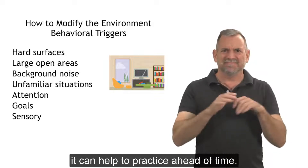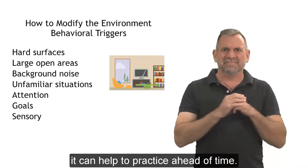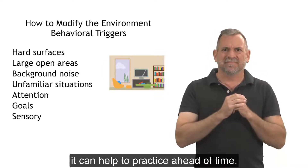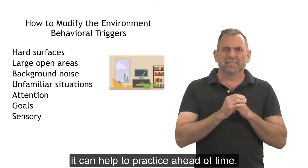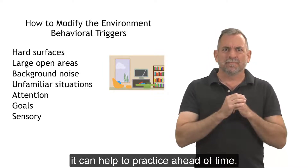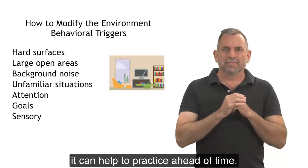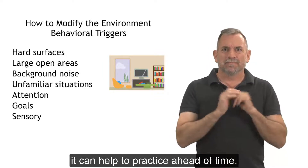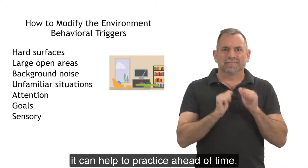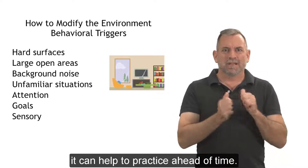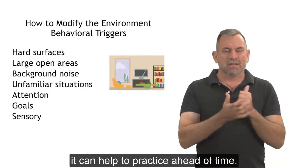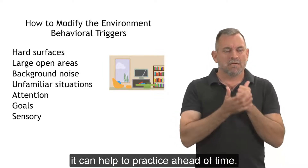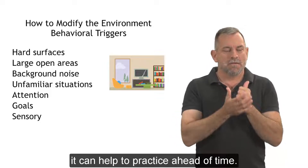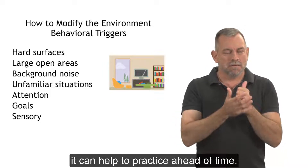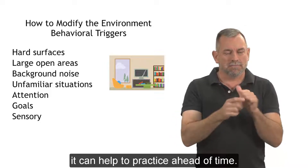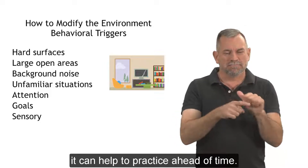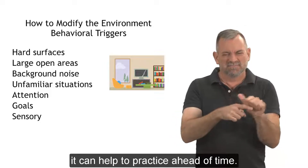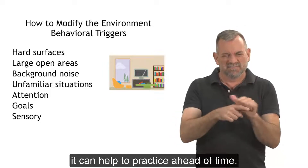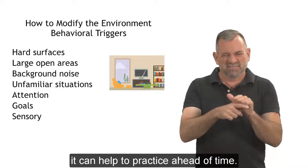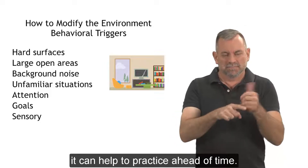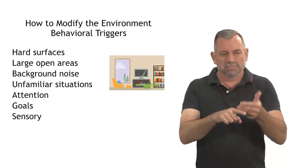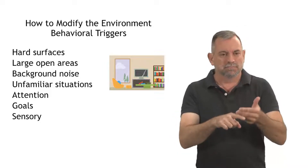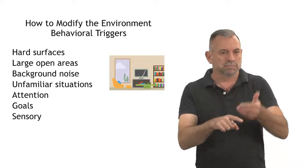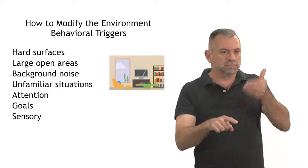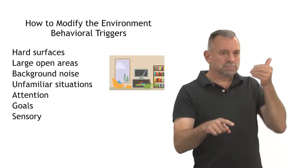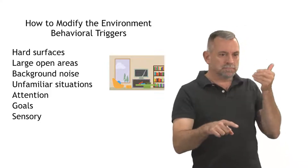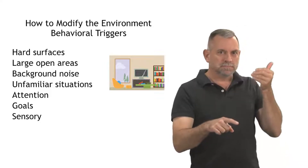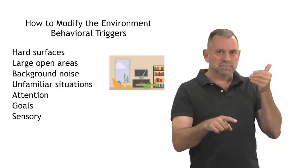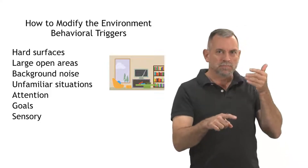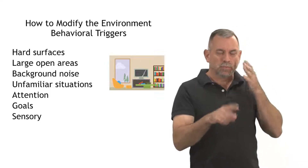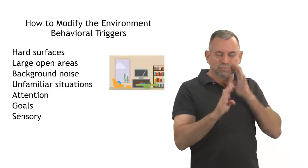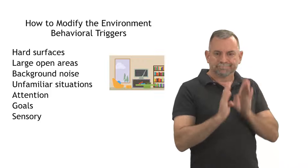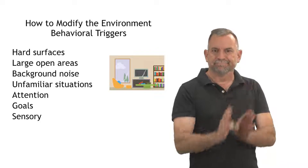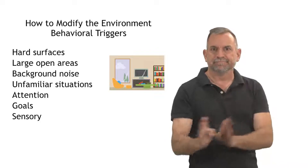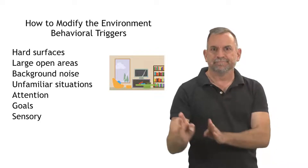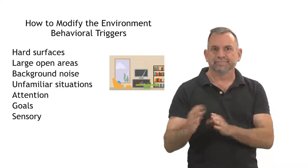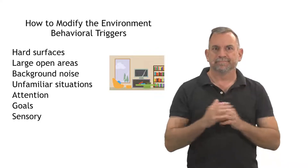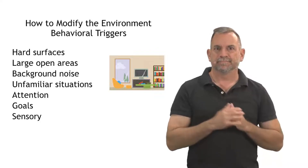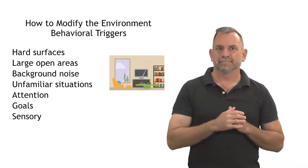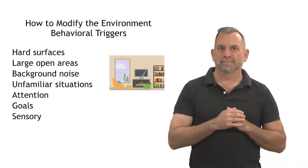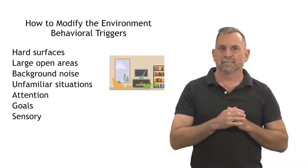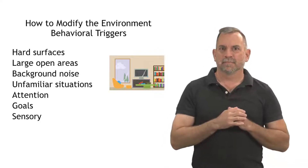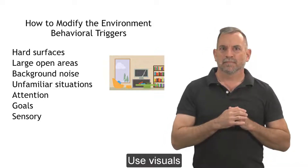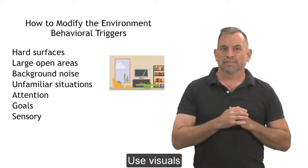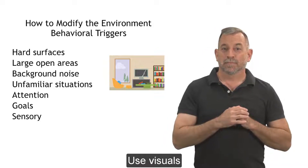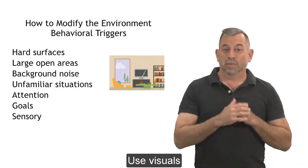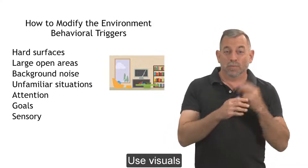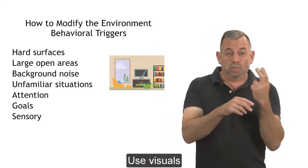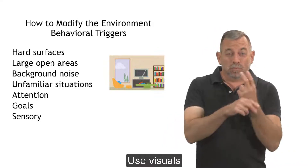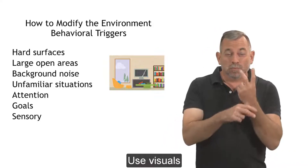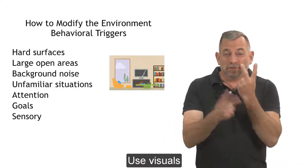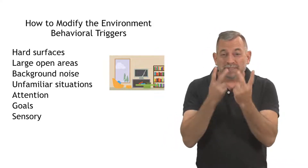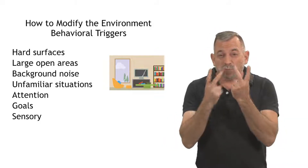help to practice ahead of time. use visuals,